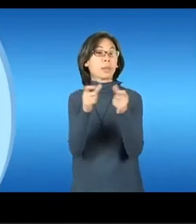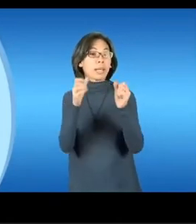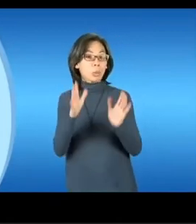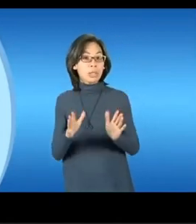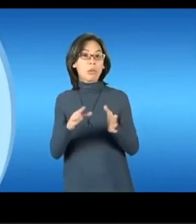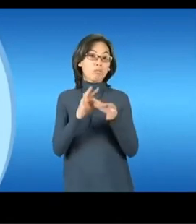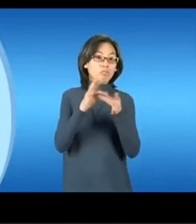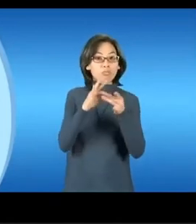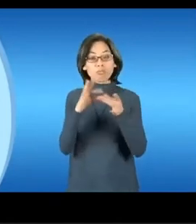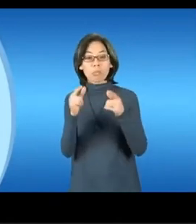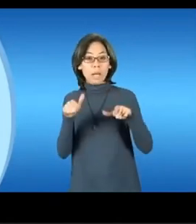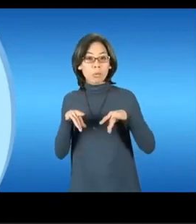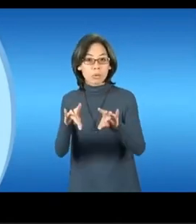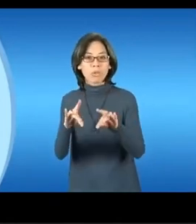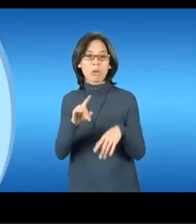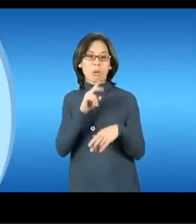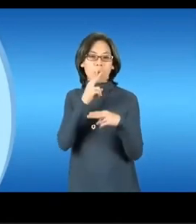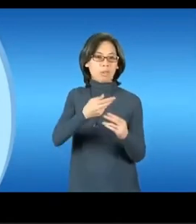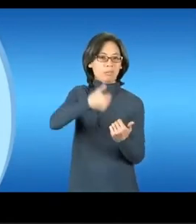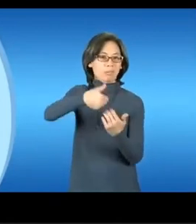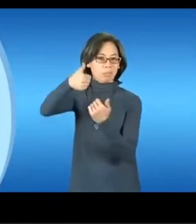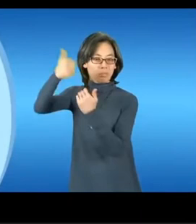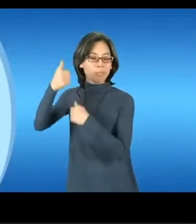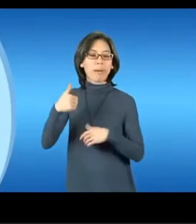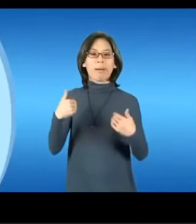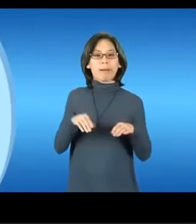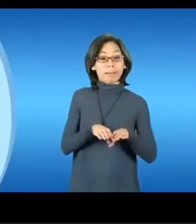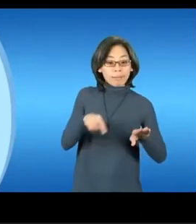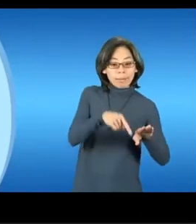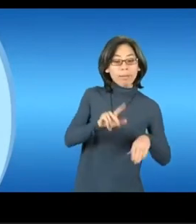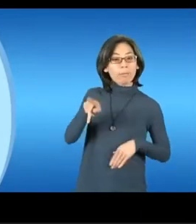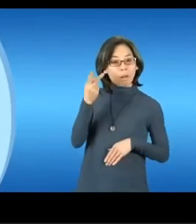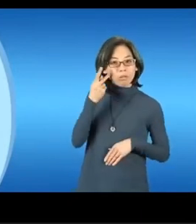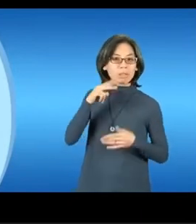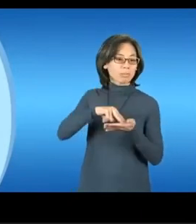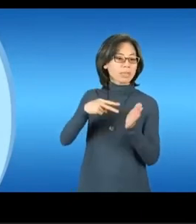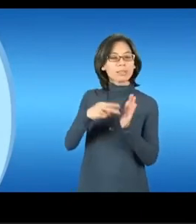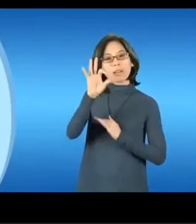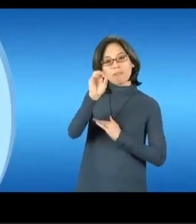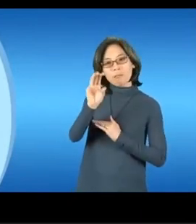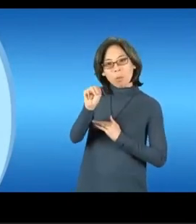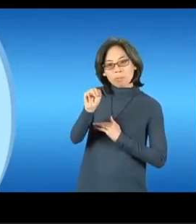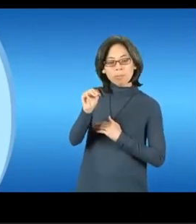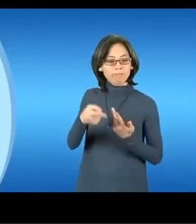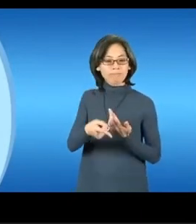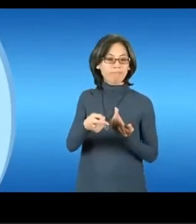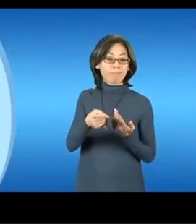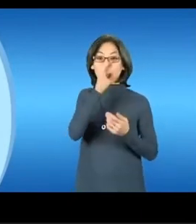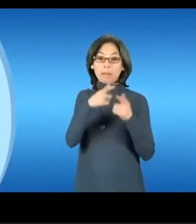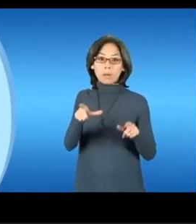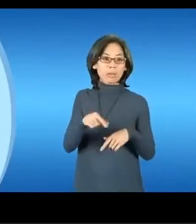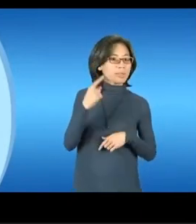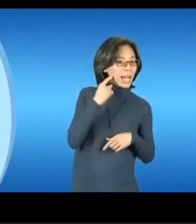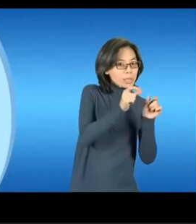This is an explanation of linguistics and the acquisition of language.